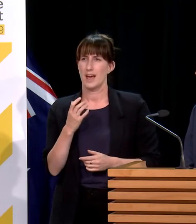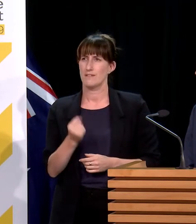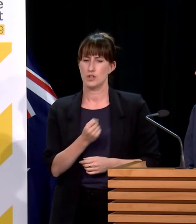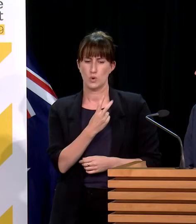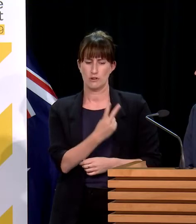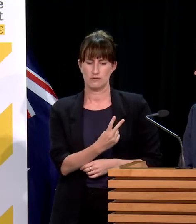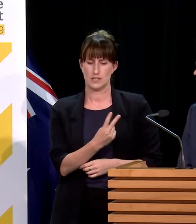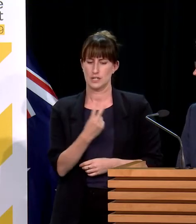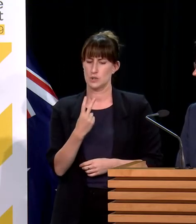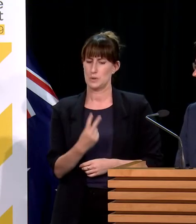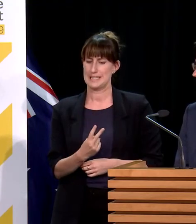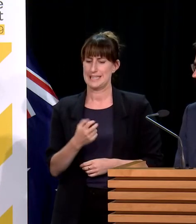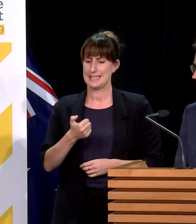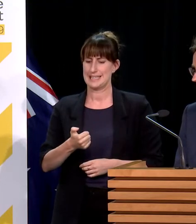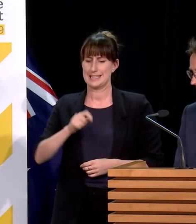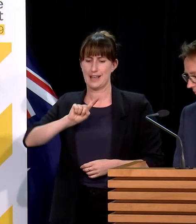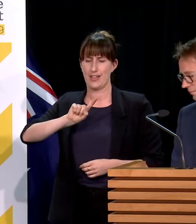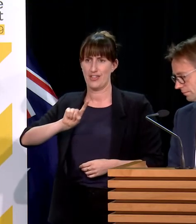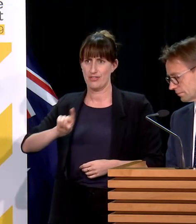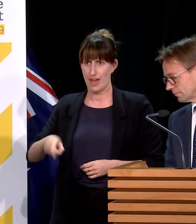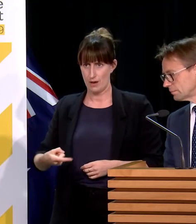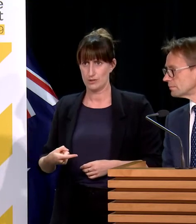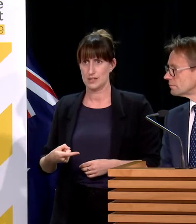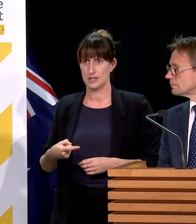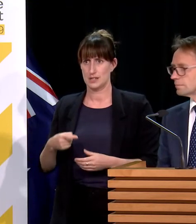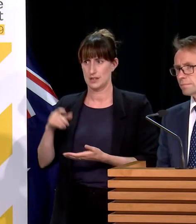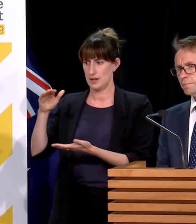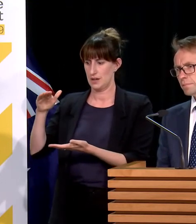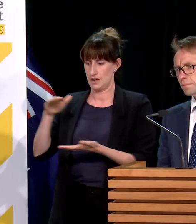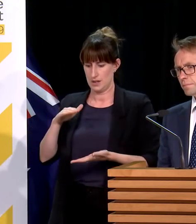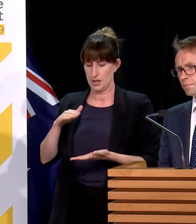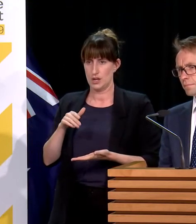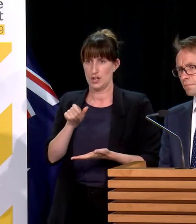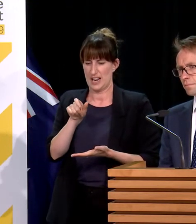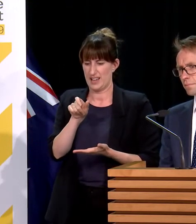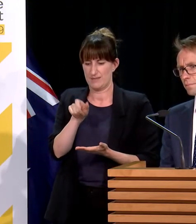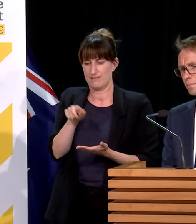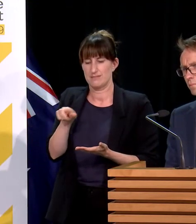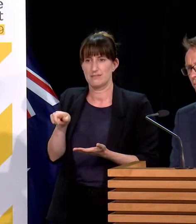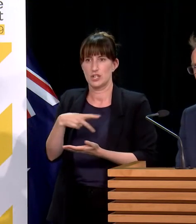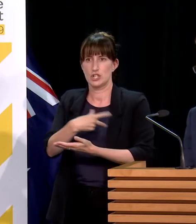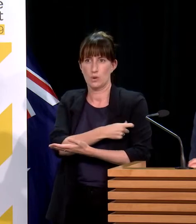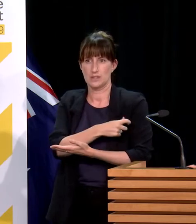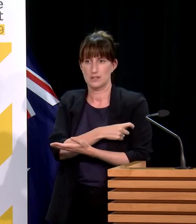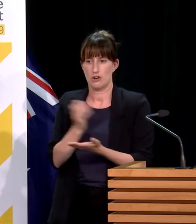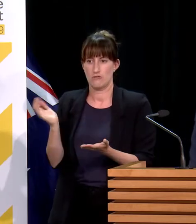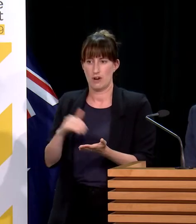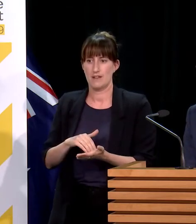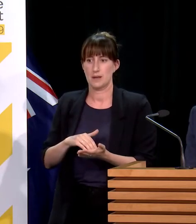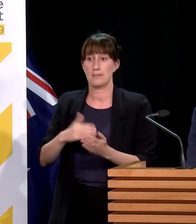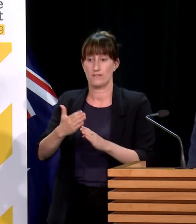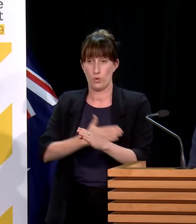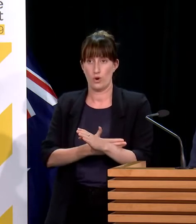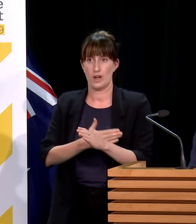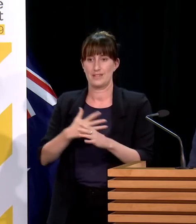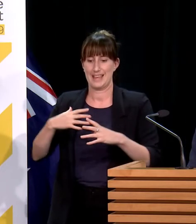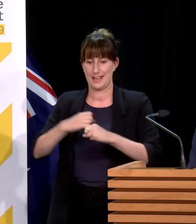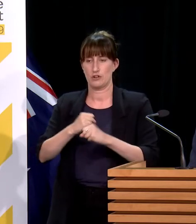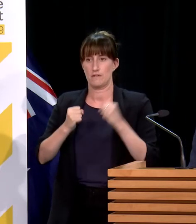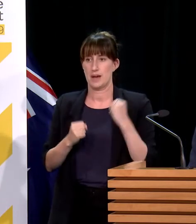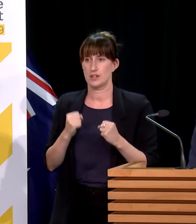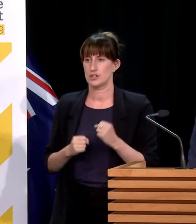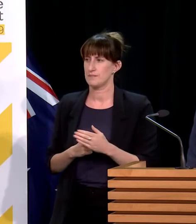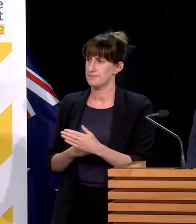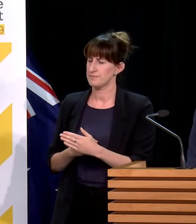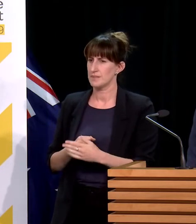226,000 doses arriving in the first quarter. Do you regret your front of the queue phrasing? No, I mean, I think the world has